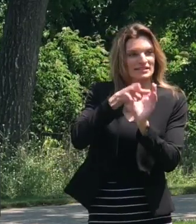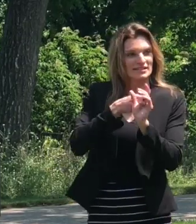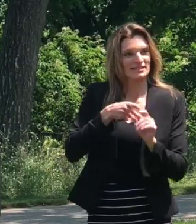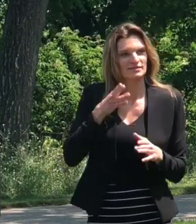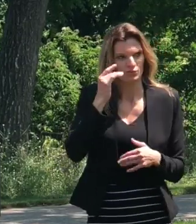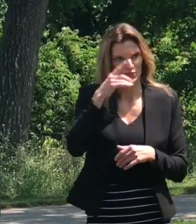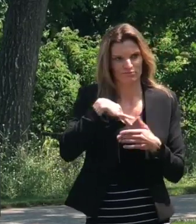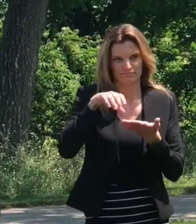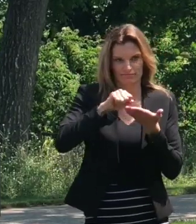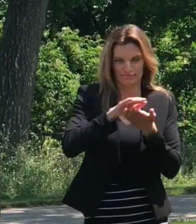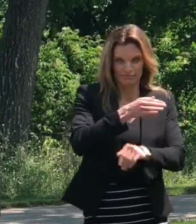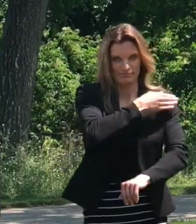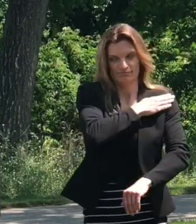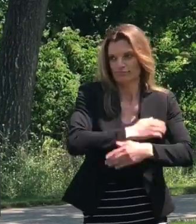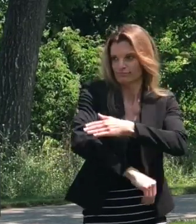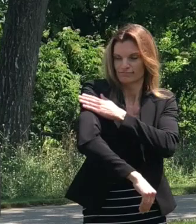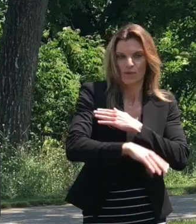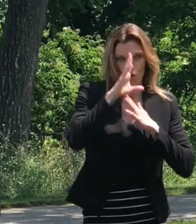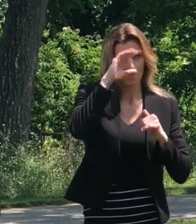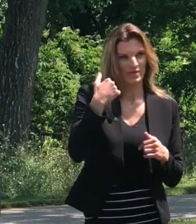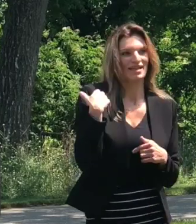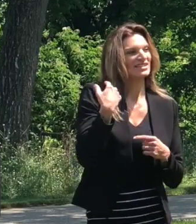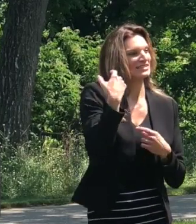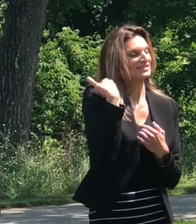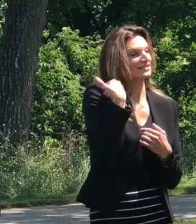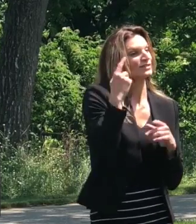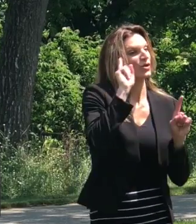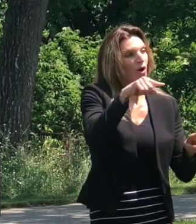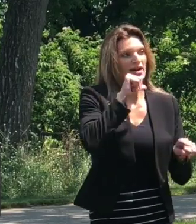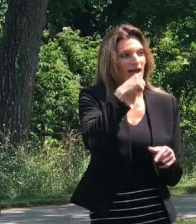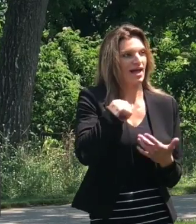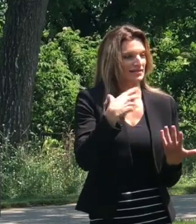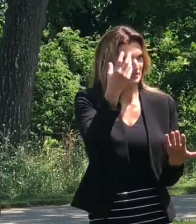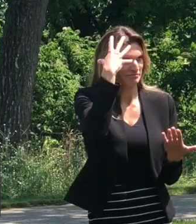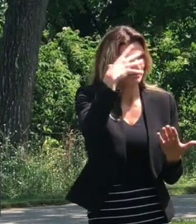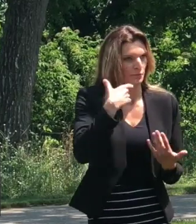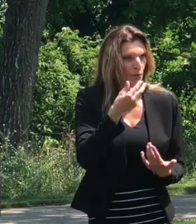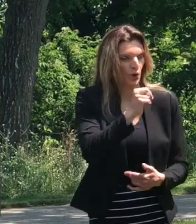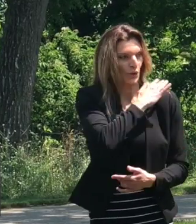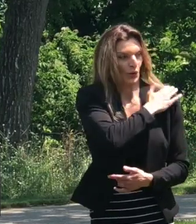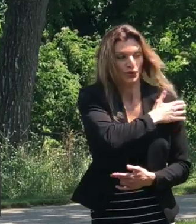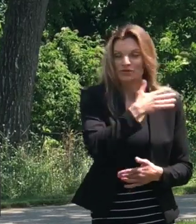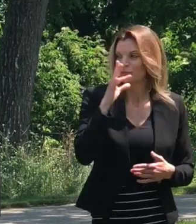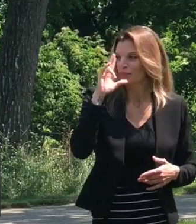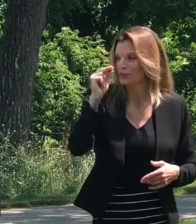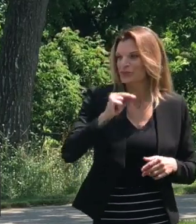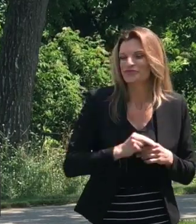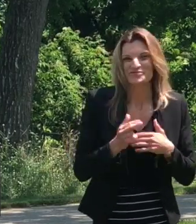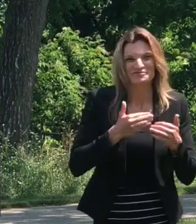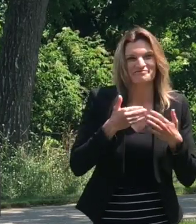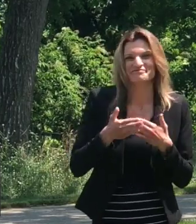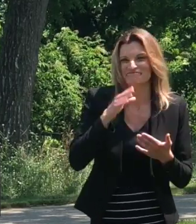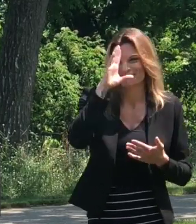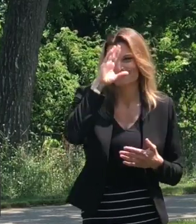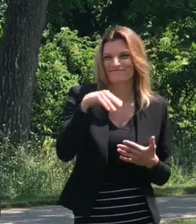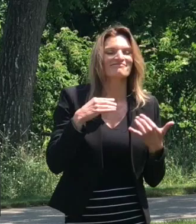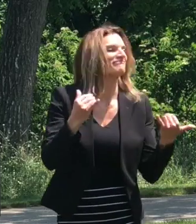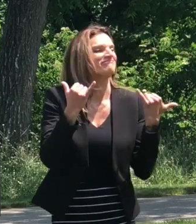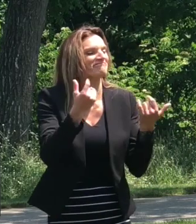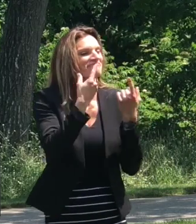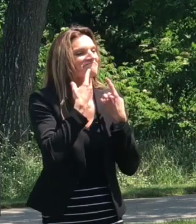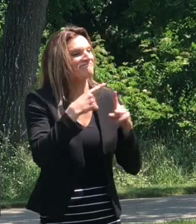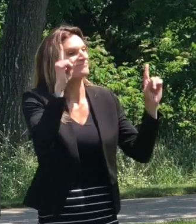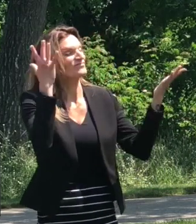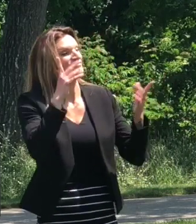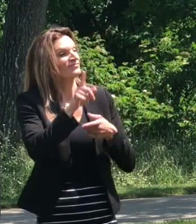on their sunscreen. When I went kayaking this weekend, I did not, and my shoulders are a little pink. But anyway, we are here today to